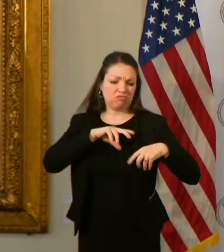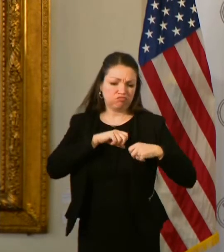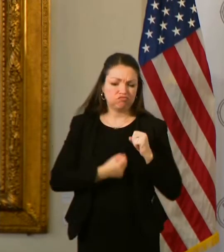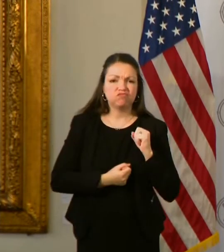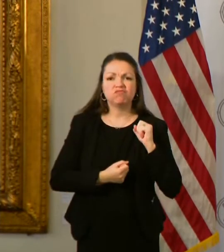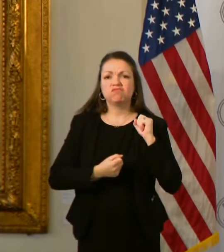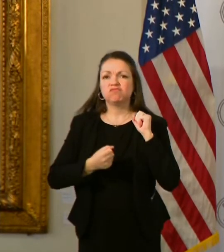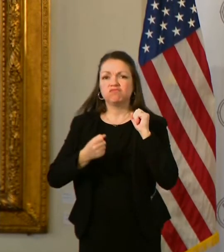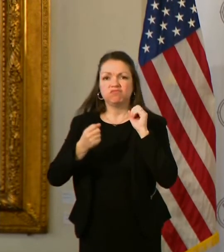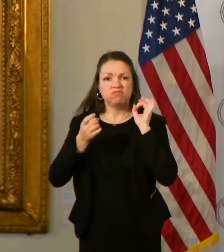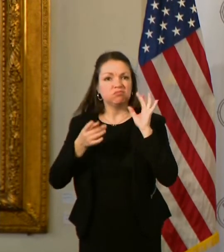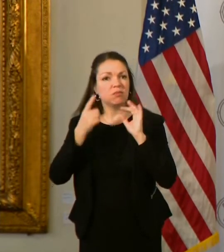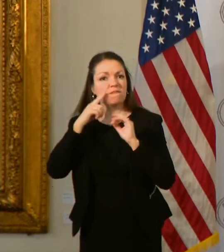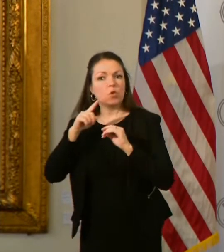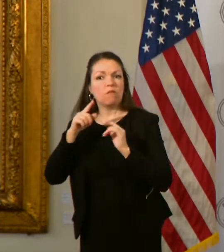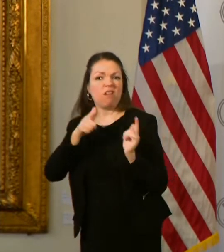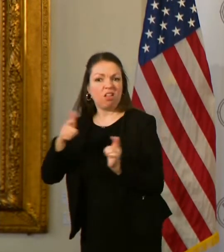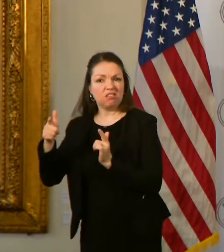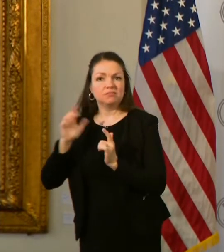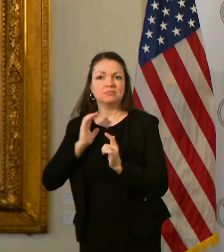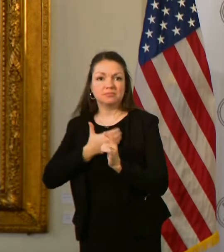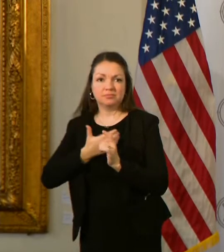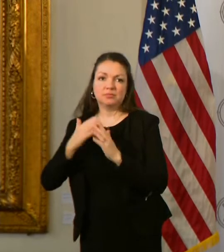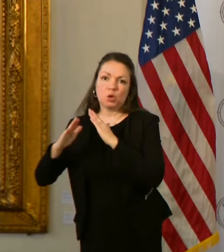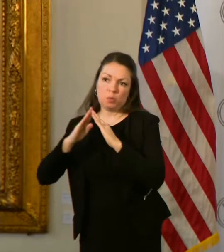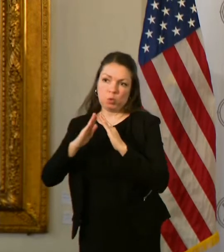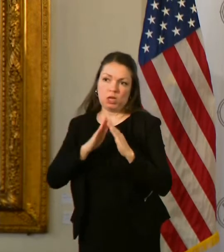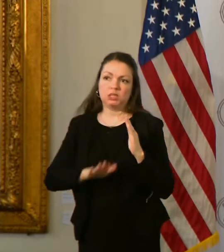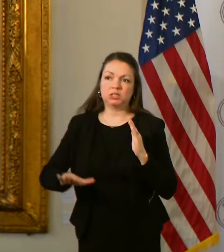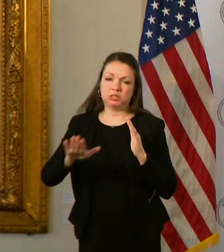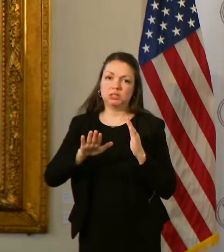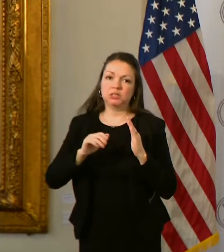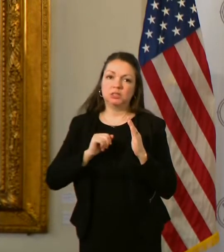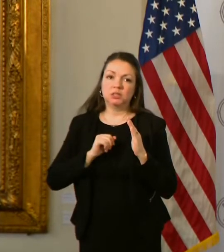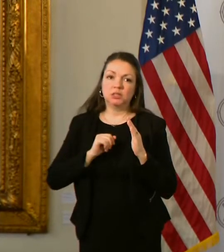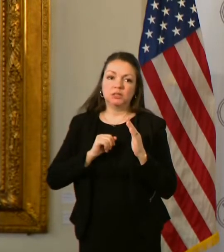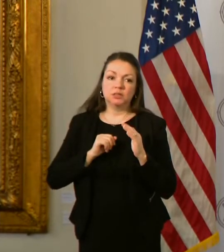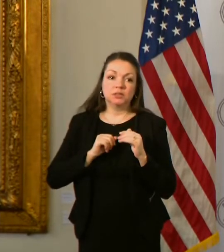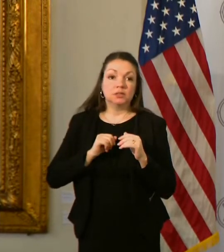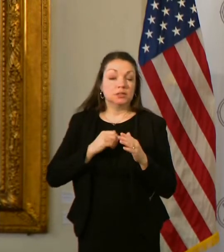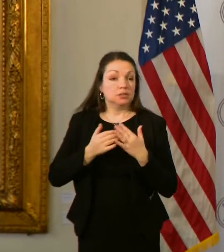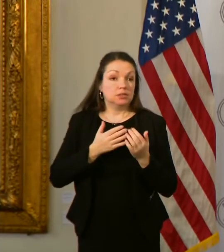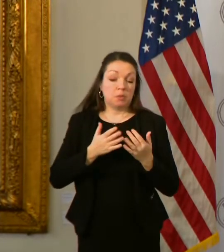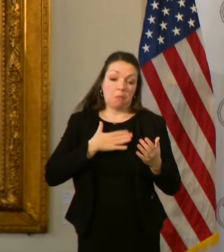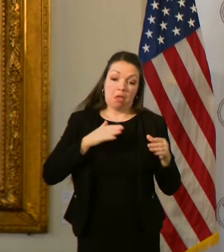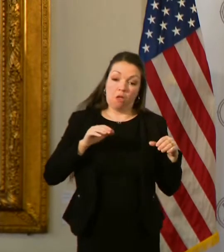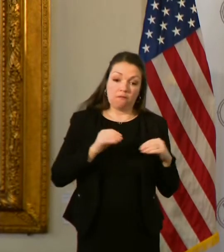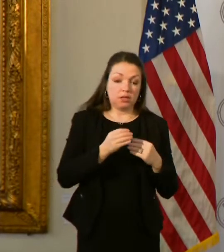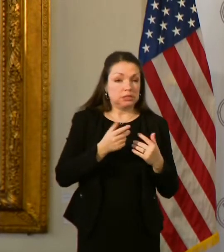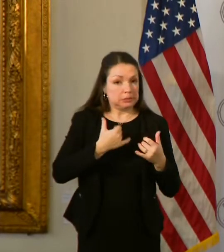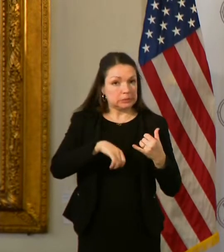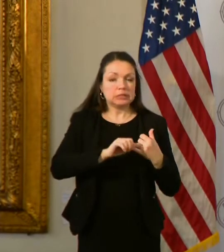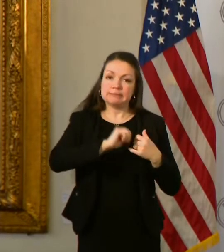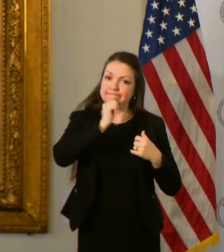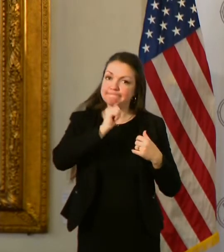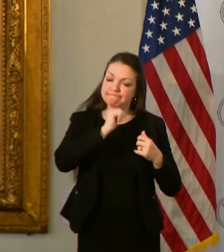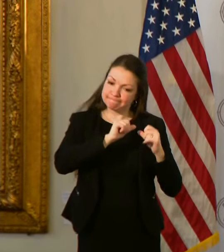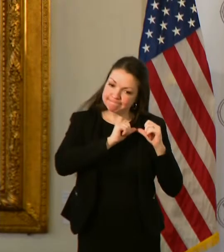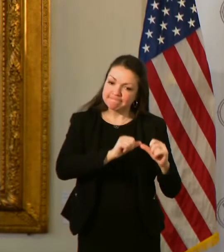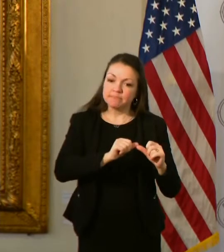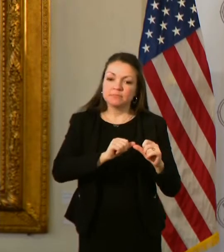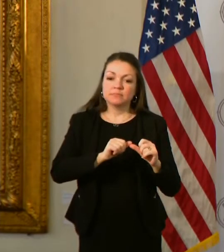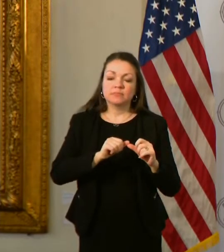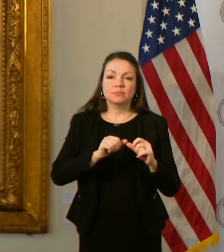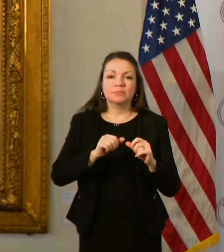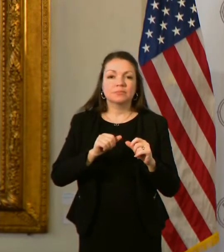in our communities. Despite the resiliency that my office has shown during COVID-19, we cannot forget